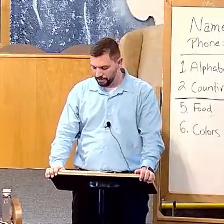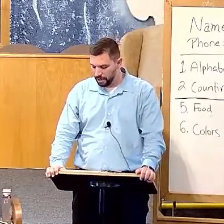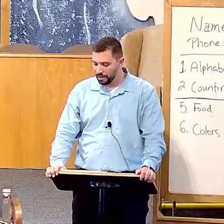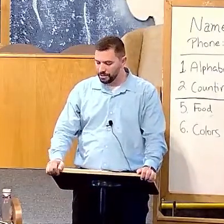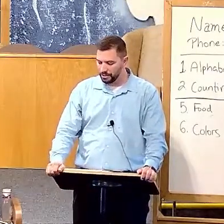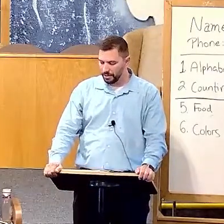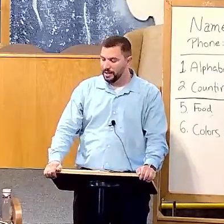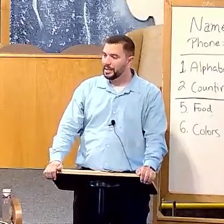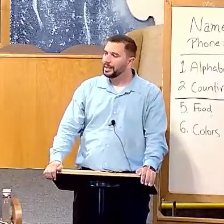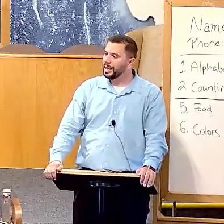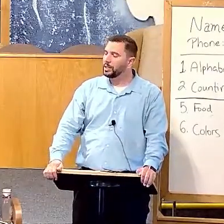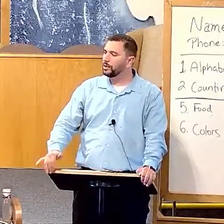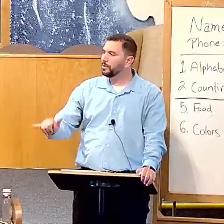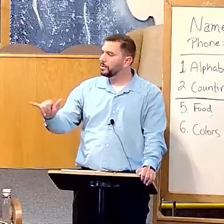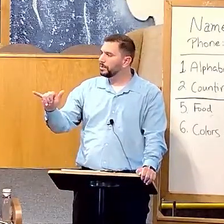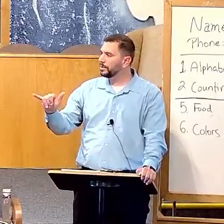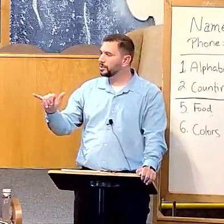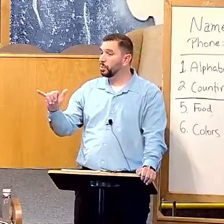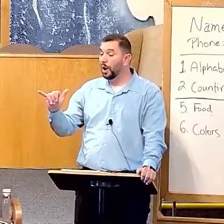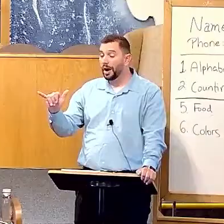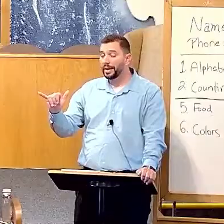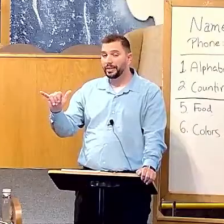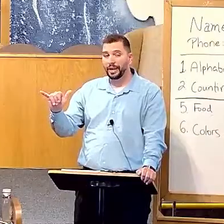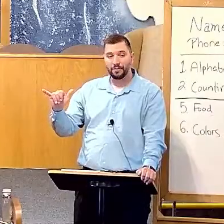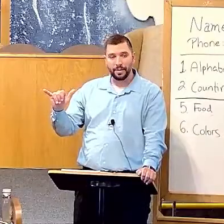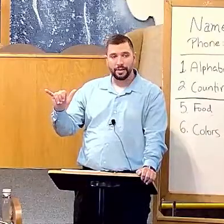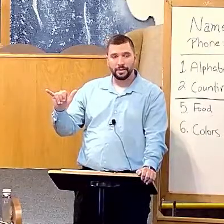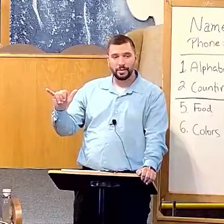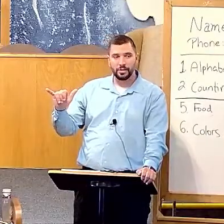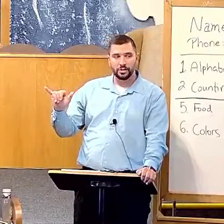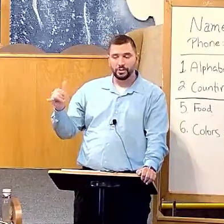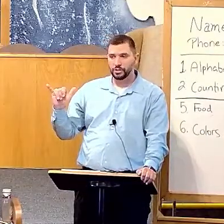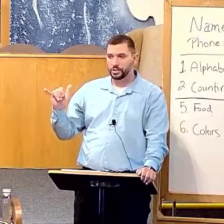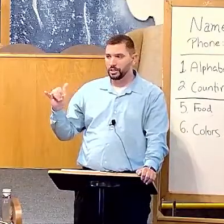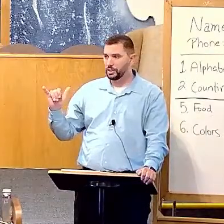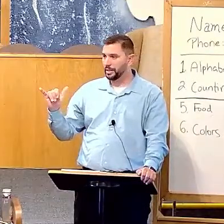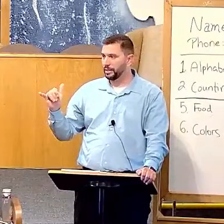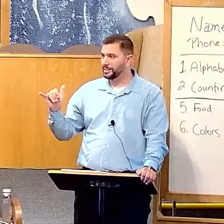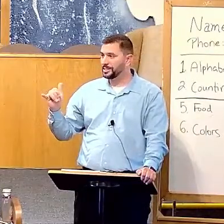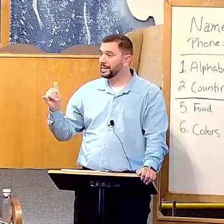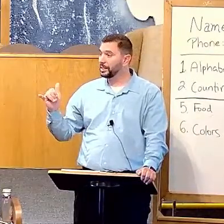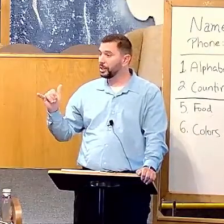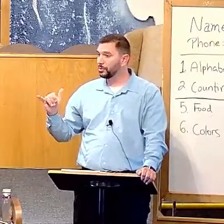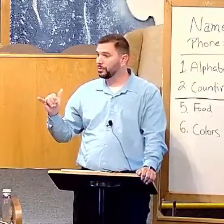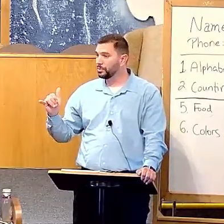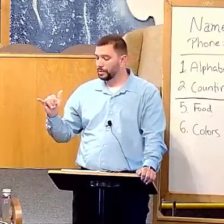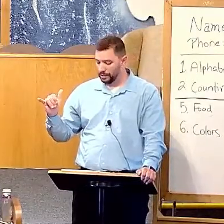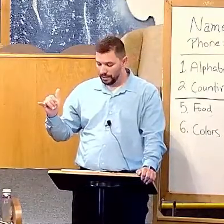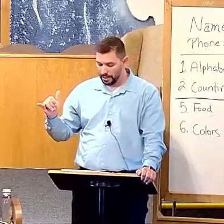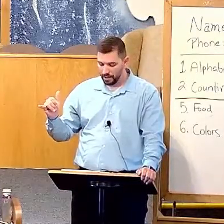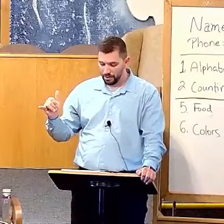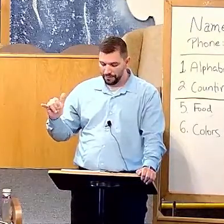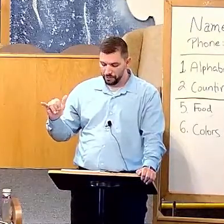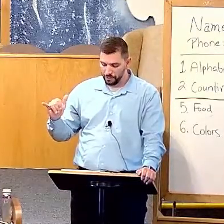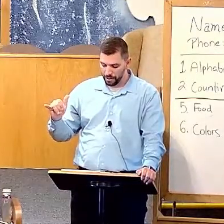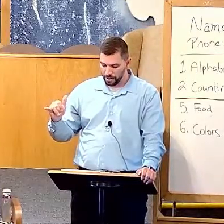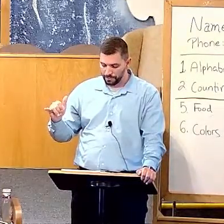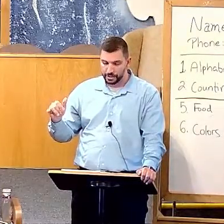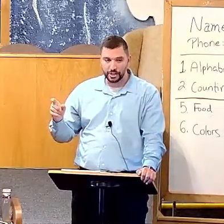colors, yellow, that's Y in the alphabet. So you're just going to shake it. That's yellow. Now, if you touch your